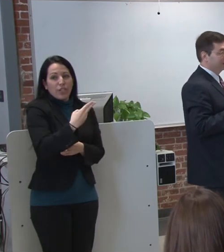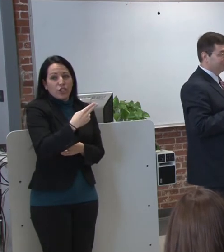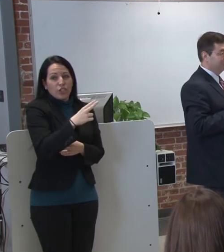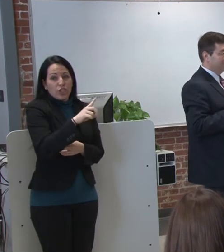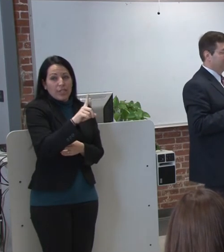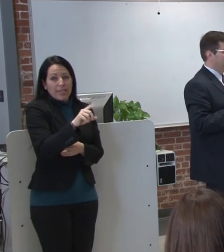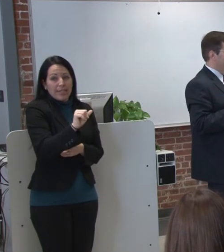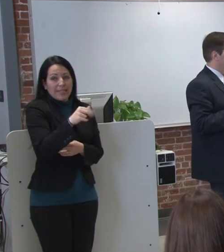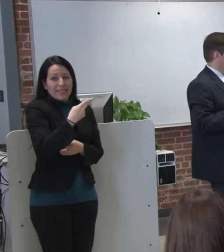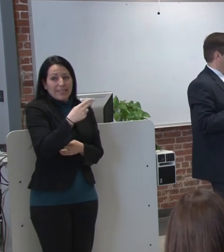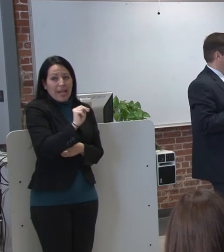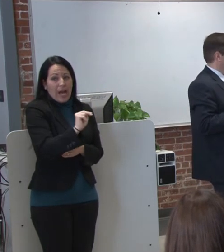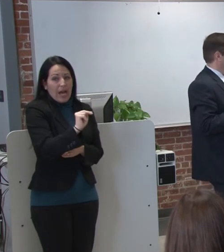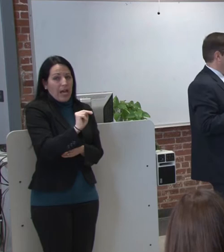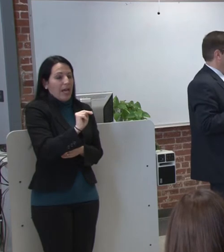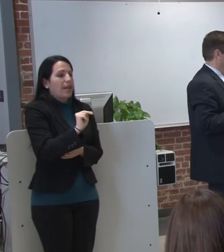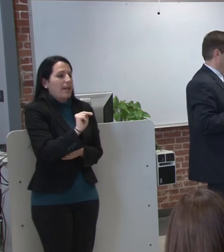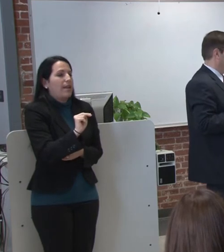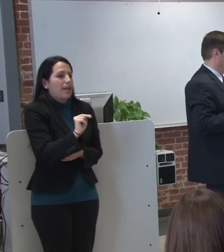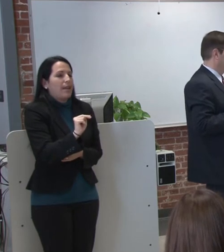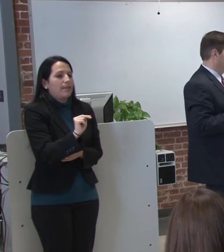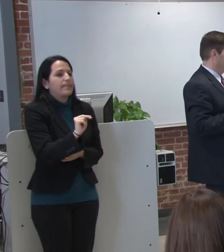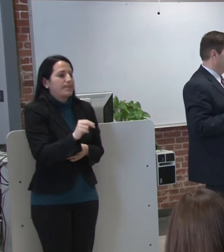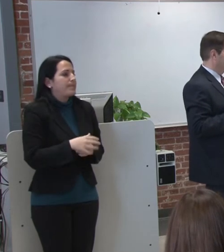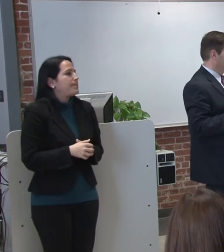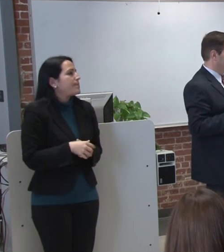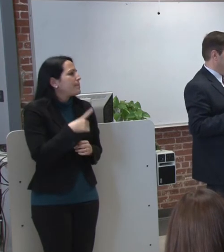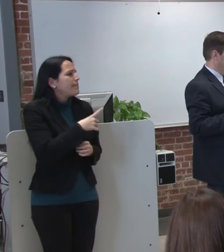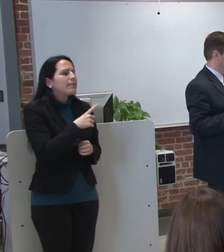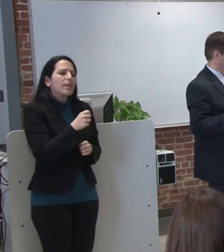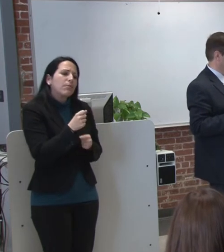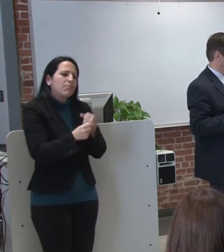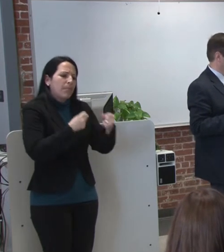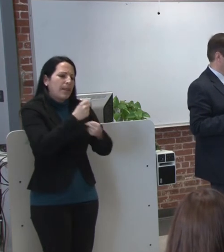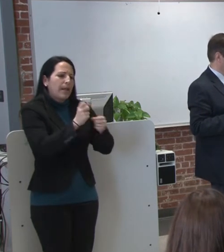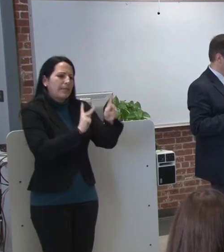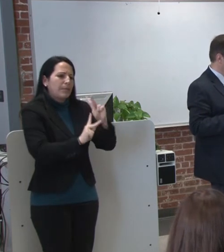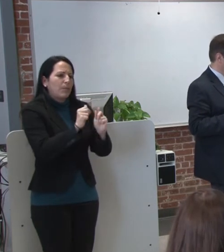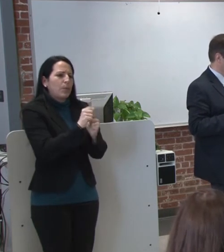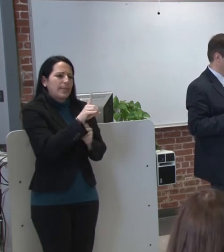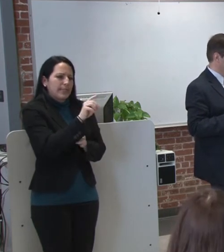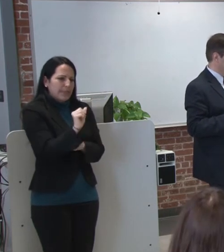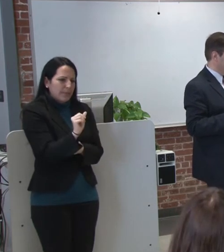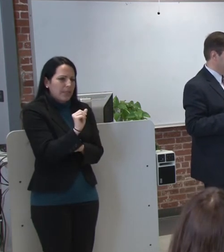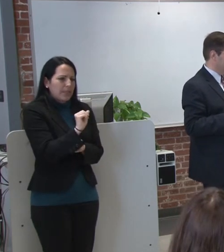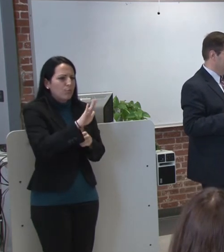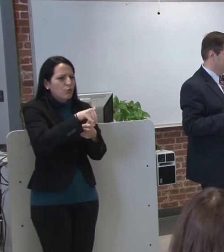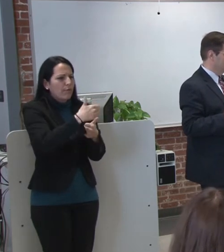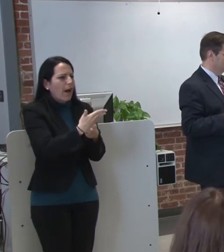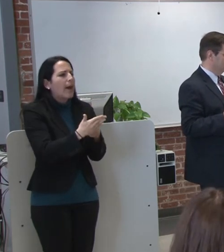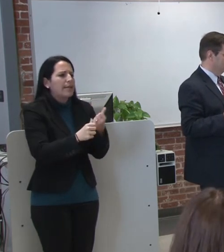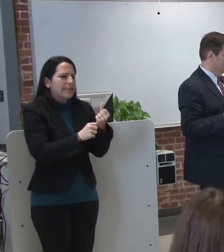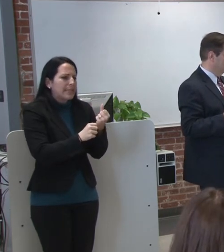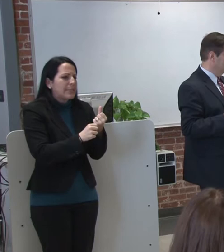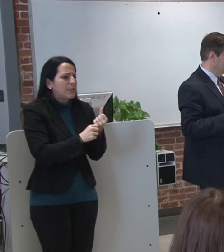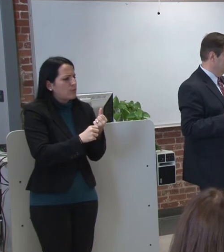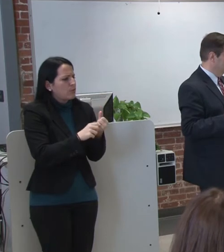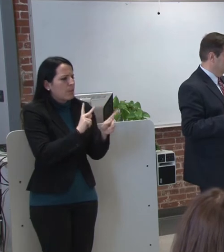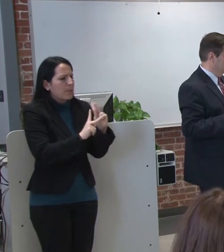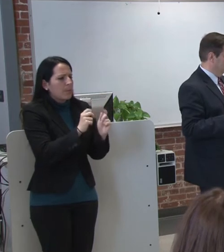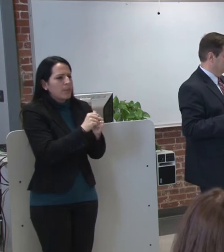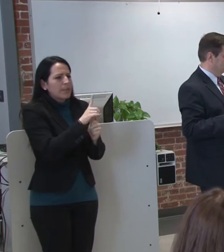one of our government partners that does a lot of work in placing people with individual disabilities. They assist individual disabilities to live and work